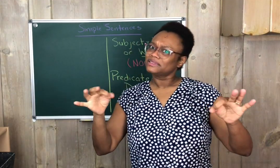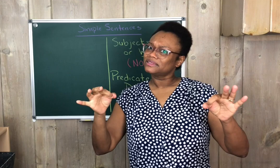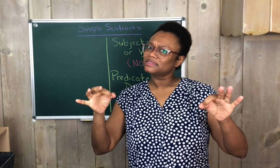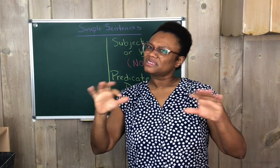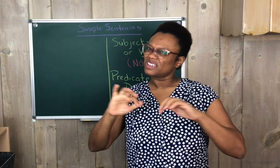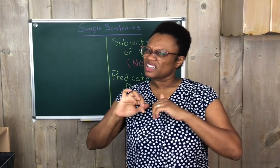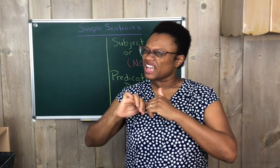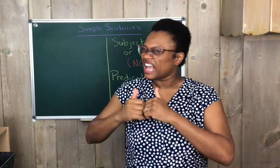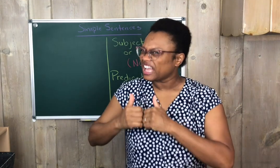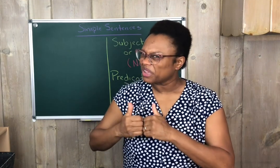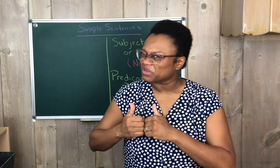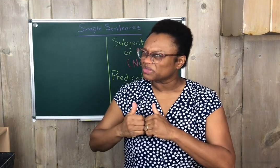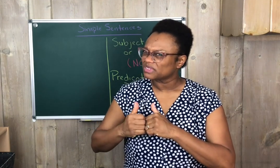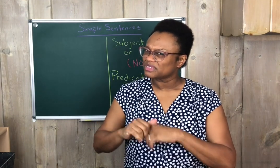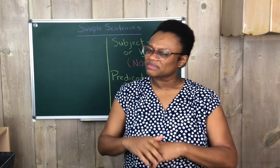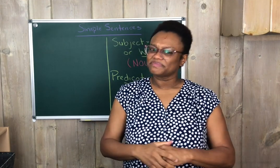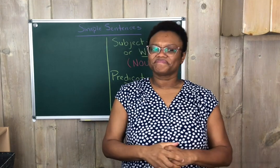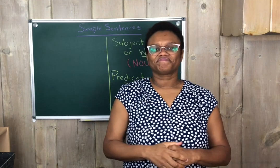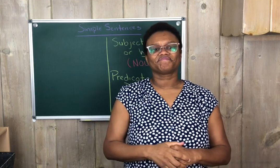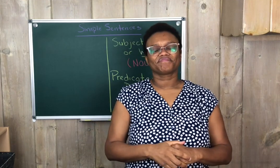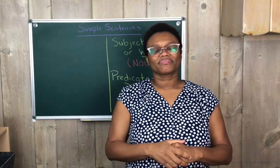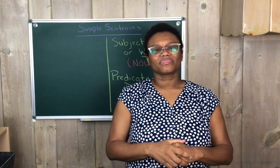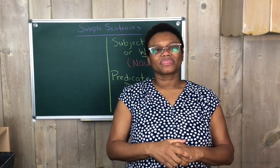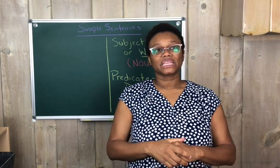Now, how do we know a sentence is a sentence?